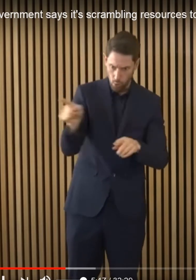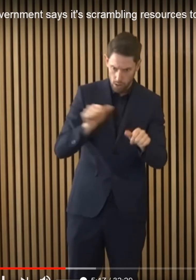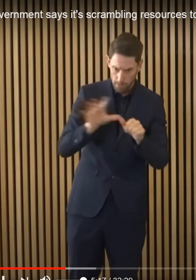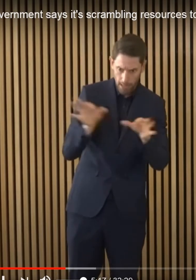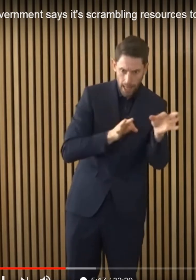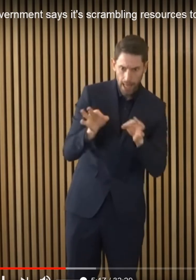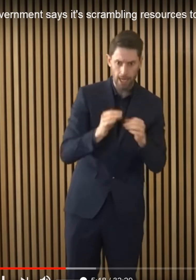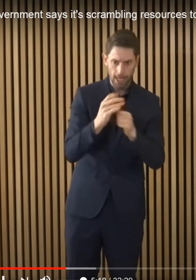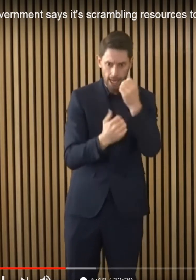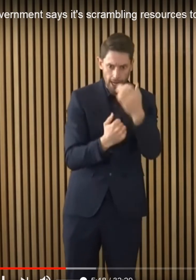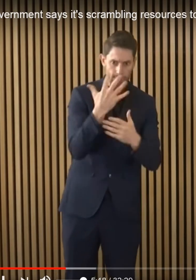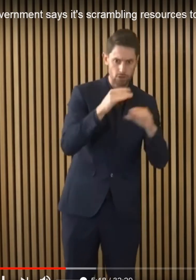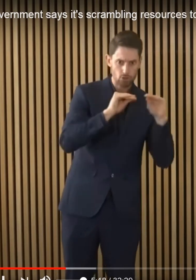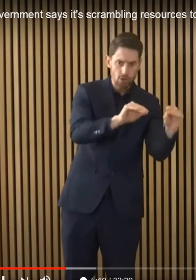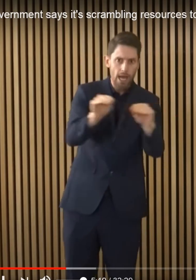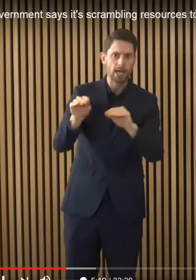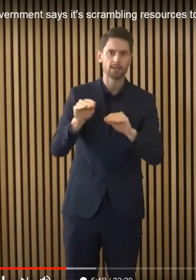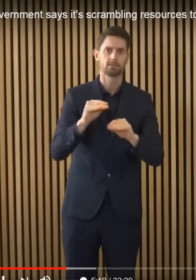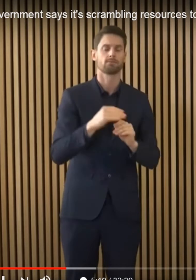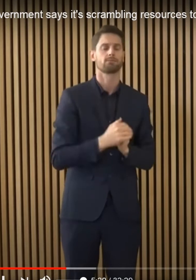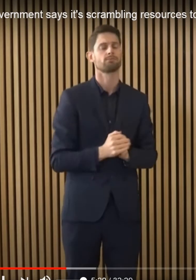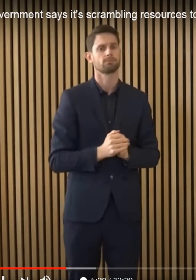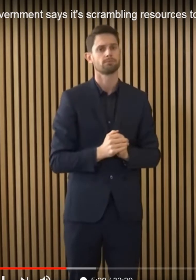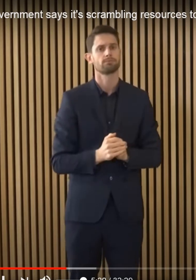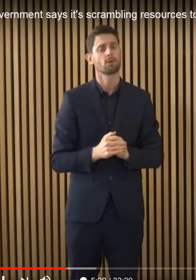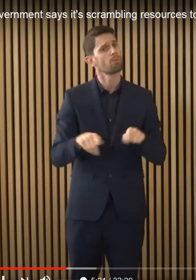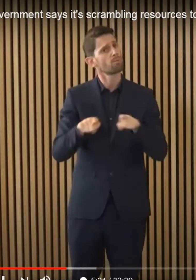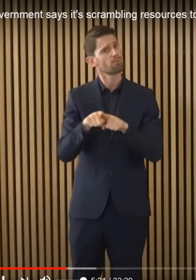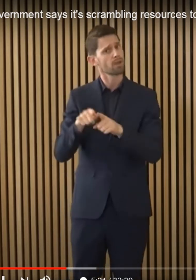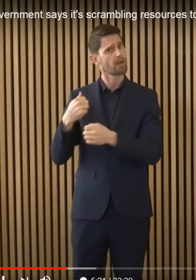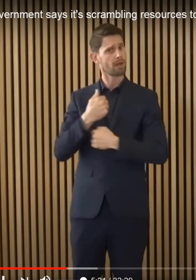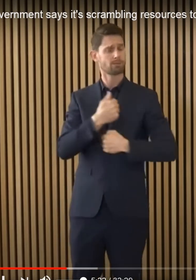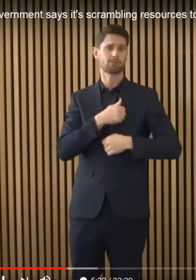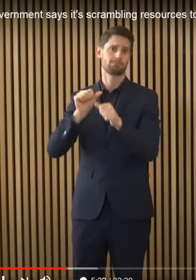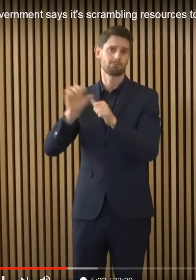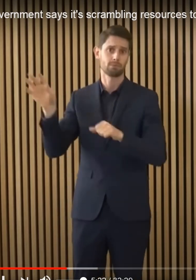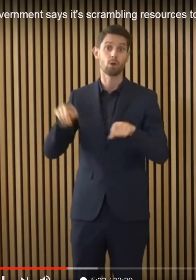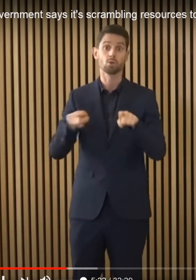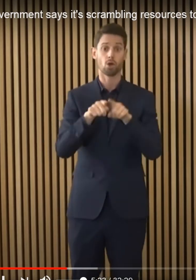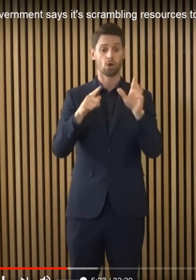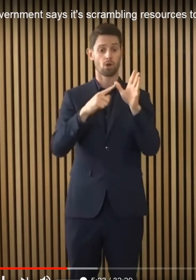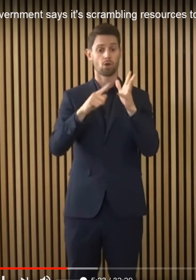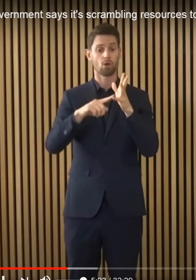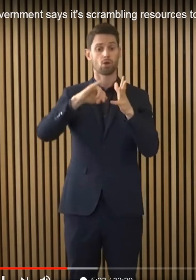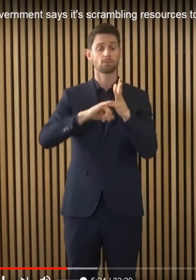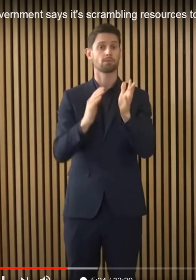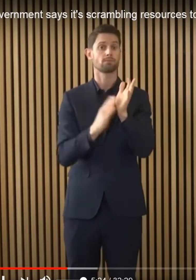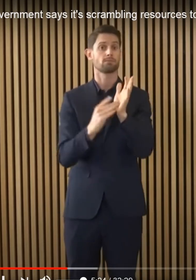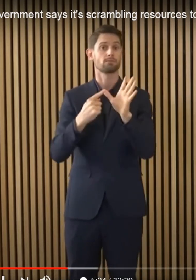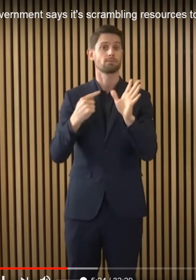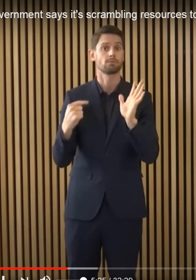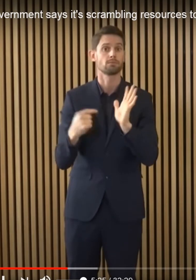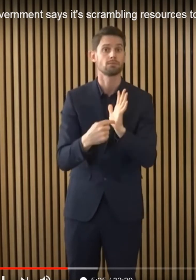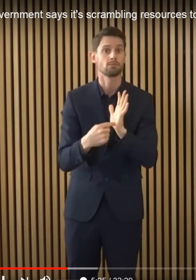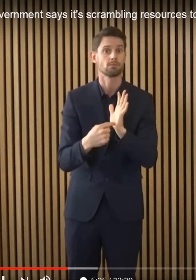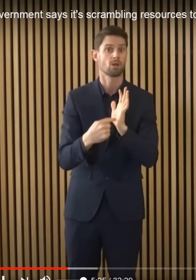Secondly, the role of the ADF, as we've seen. Thirdly, AUSMAT, the first arrivals are